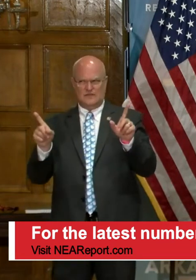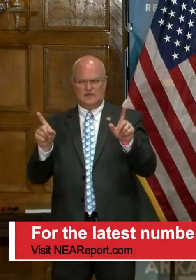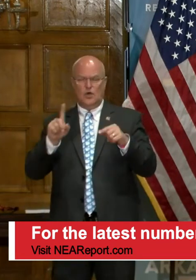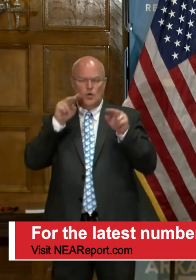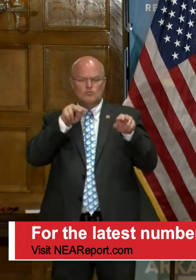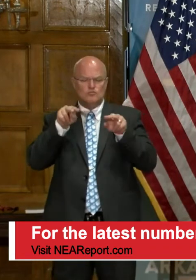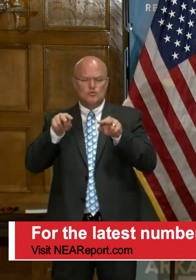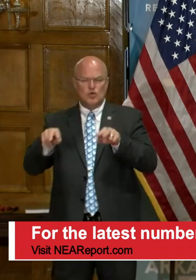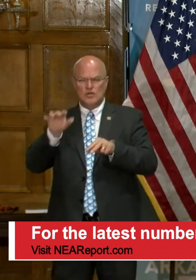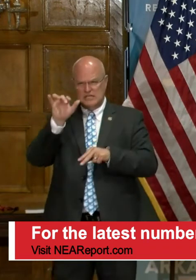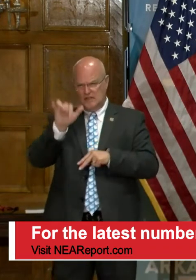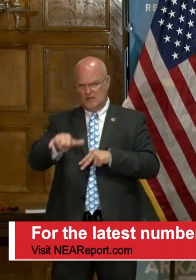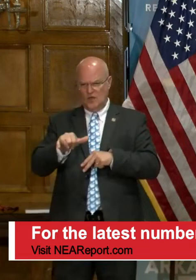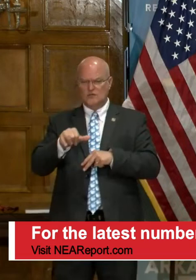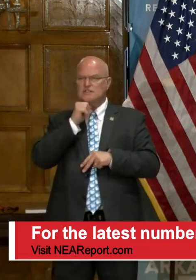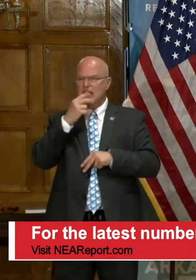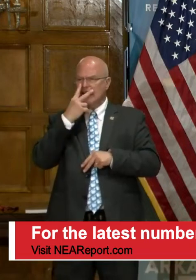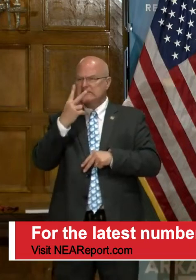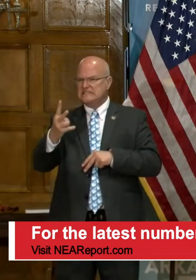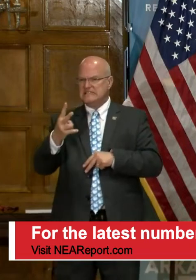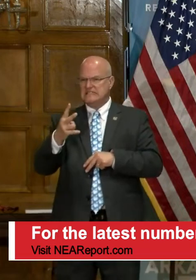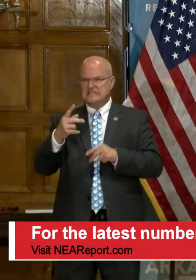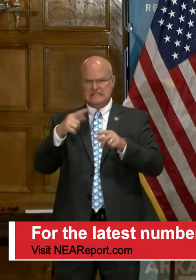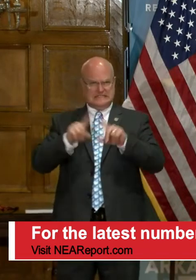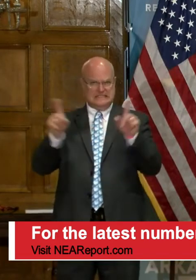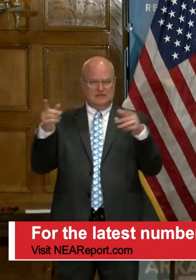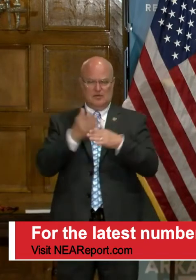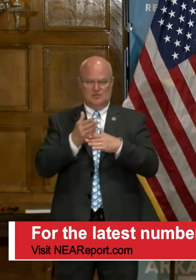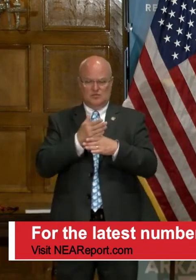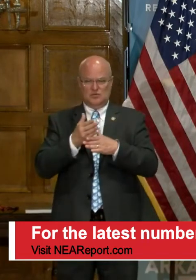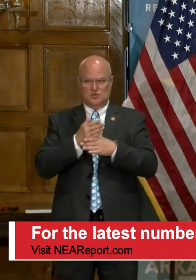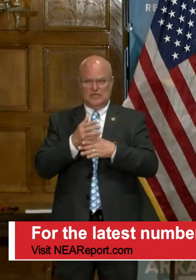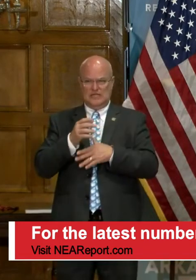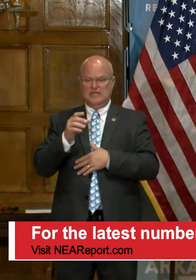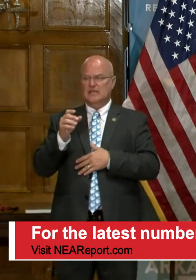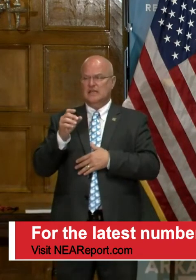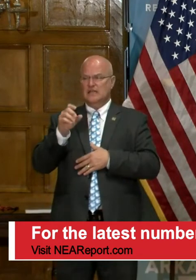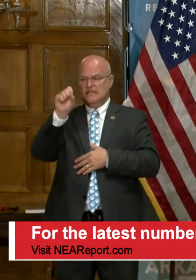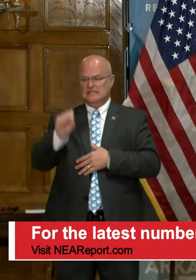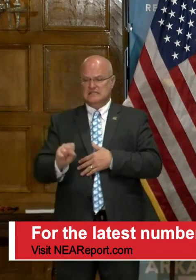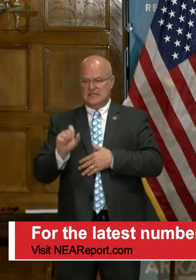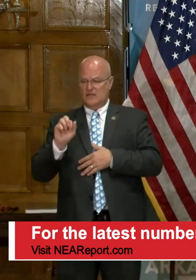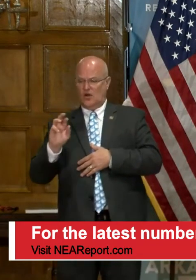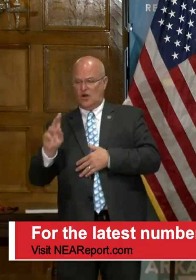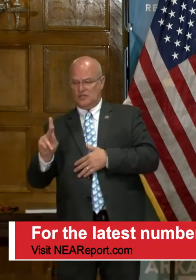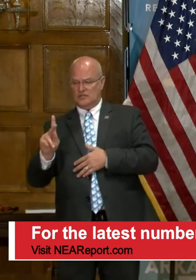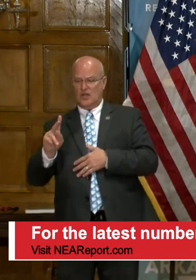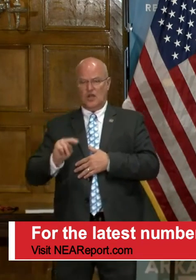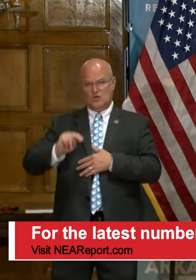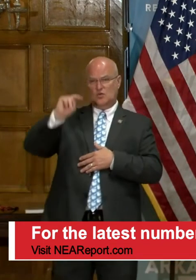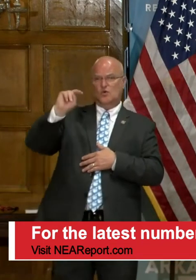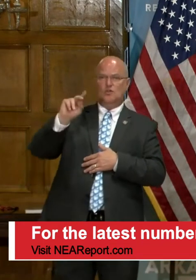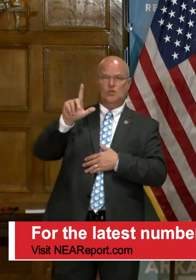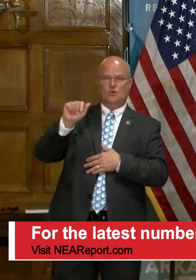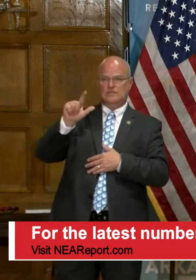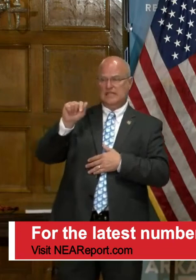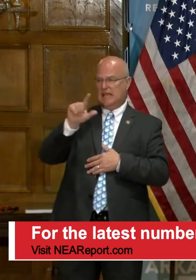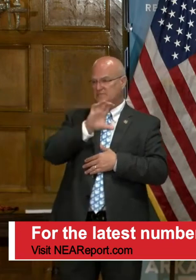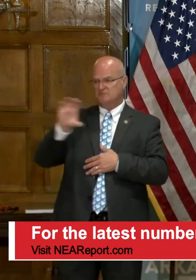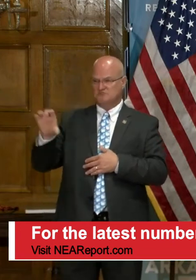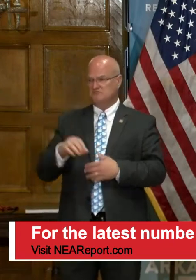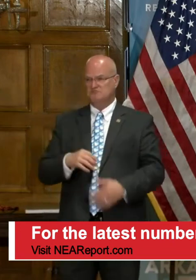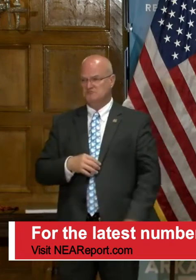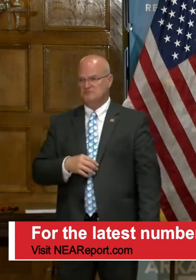When we've looked at those, we've not seen a big difference between southern Arkansas and northern